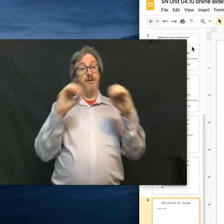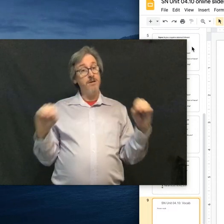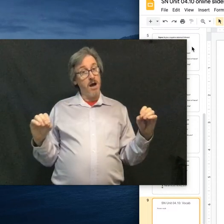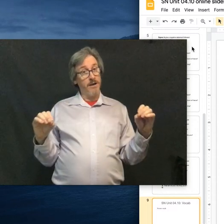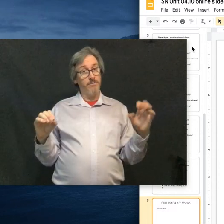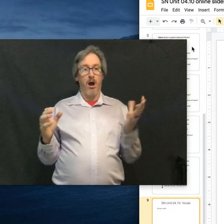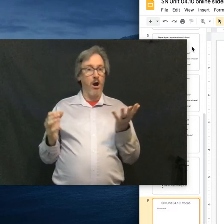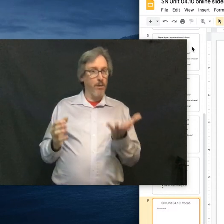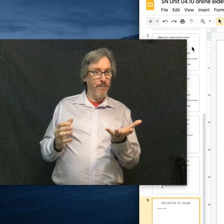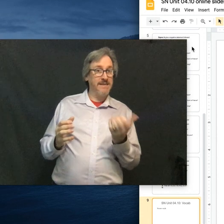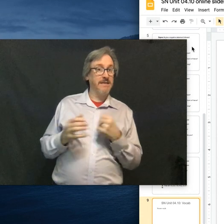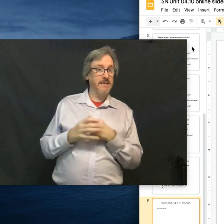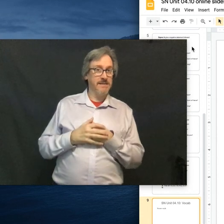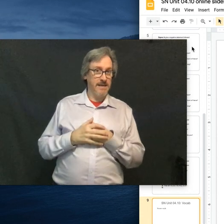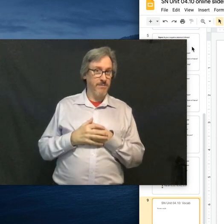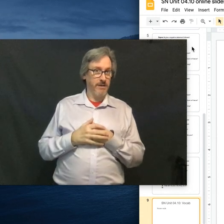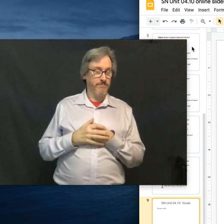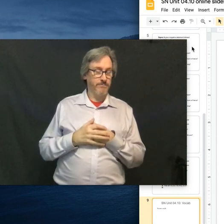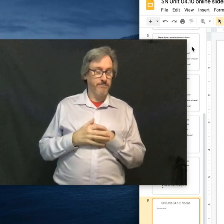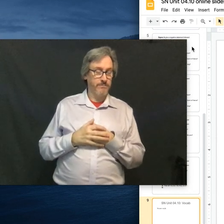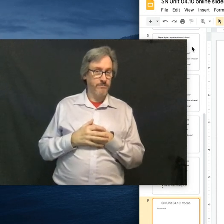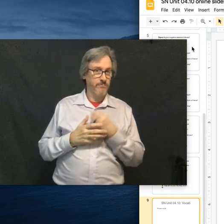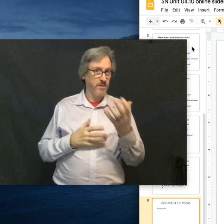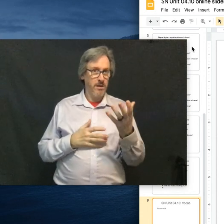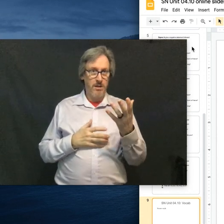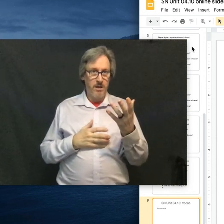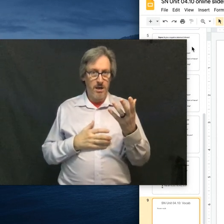and none are basically the same thing.